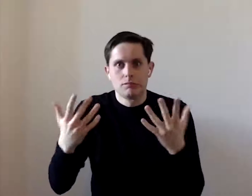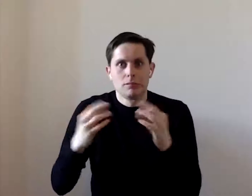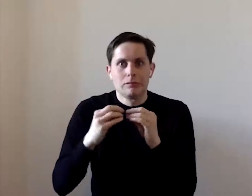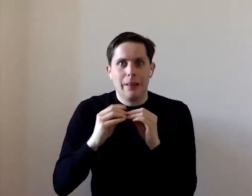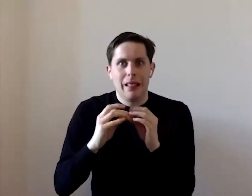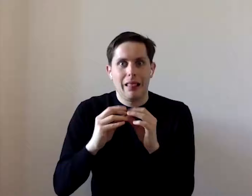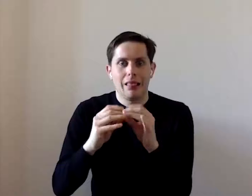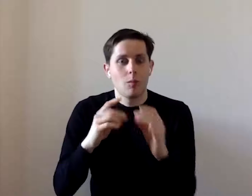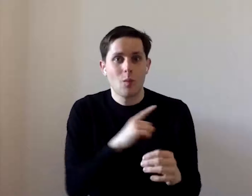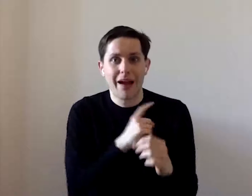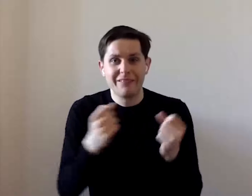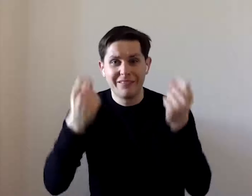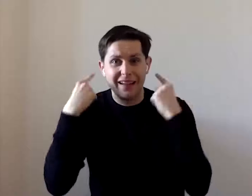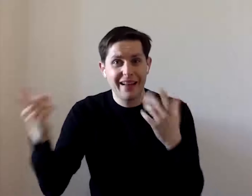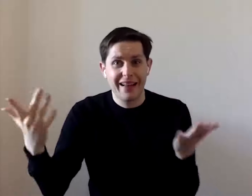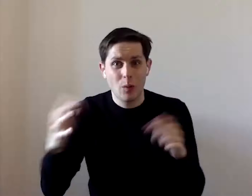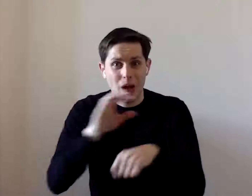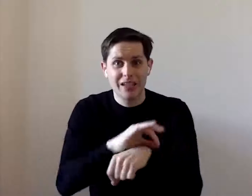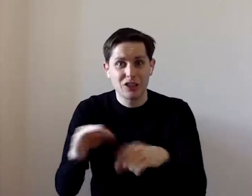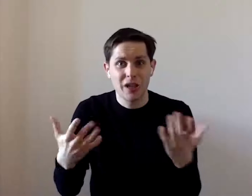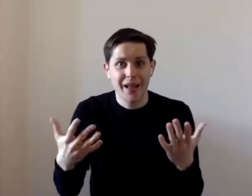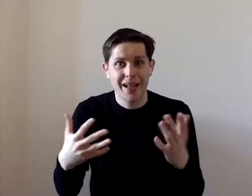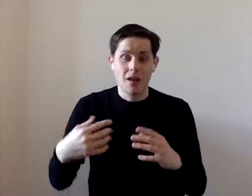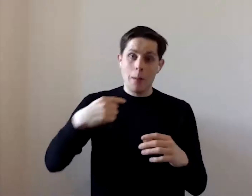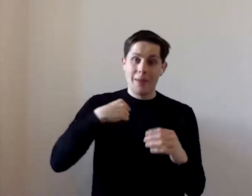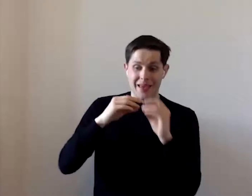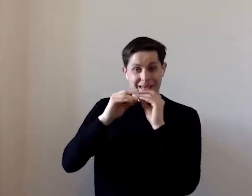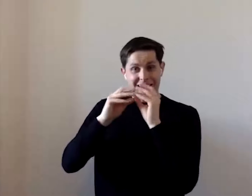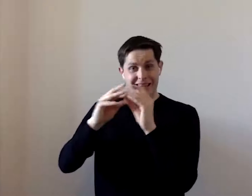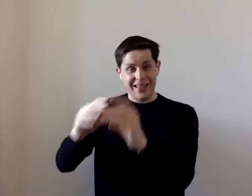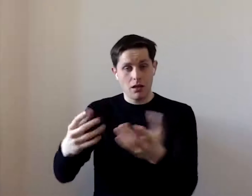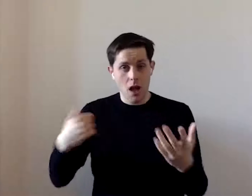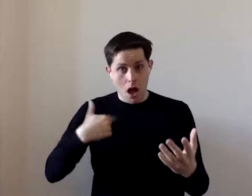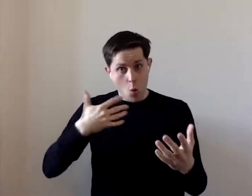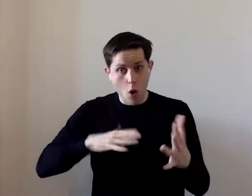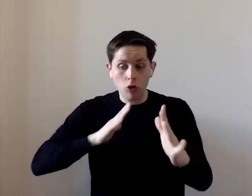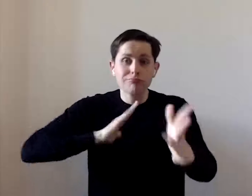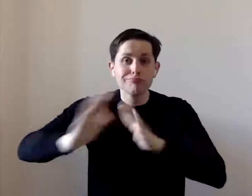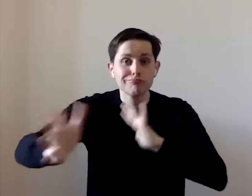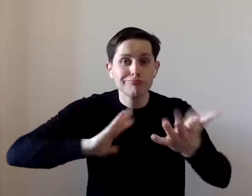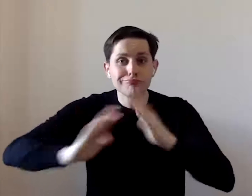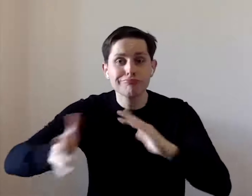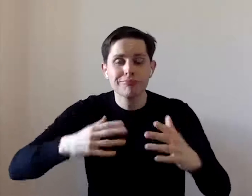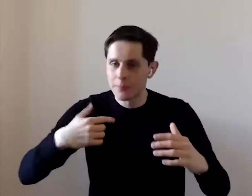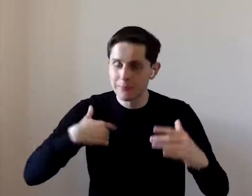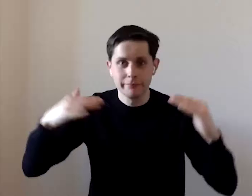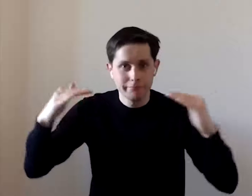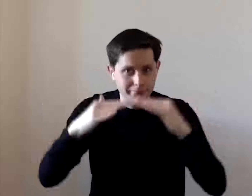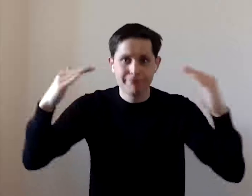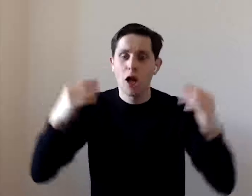place. Instead of a sign being used for a word, there'd be lots of spelling. You know, I need BSL